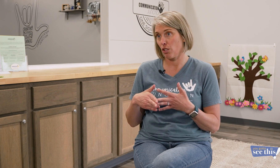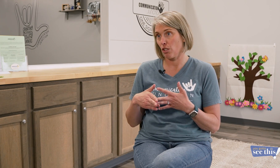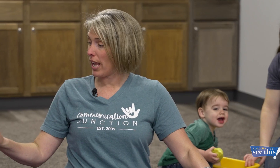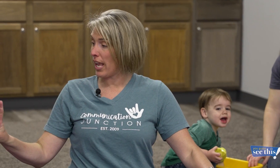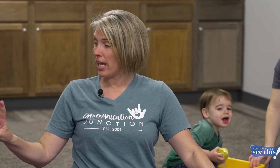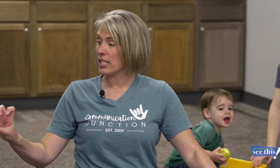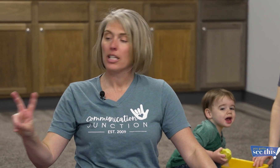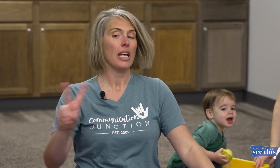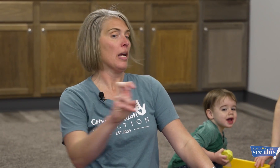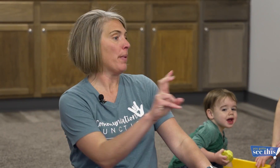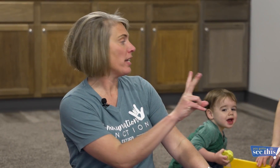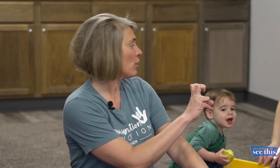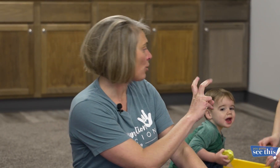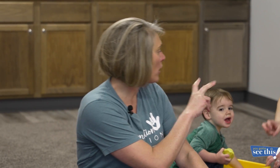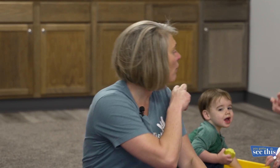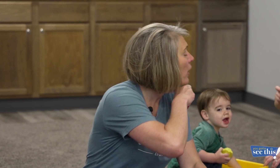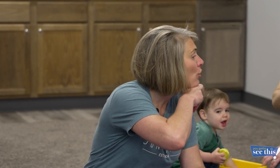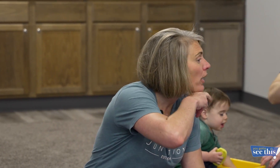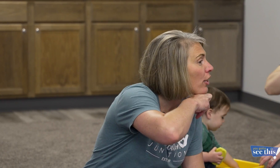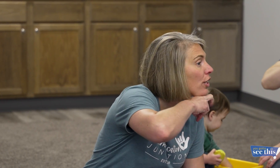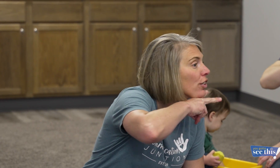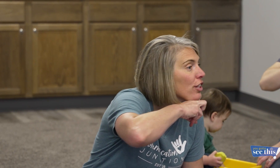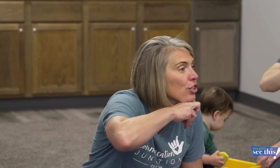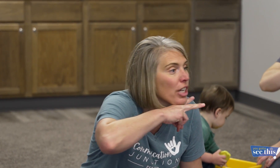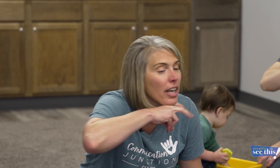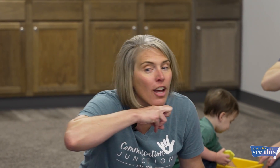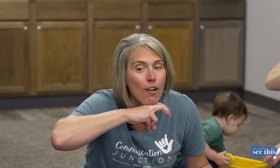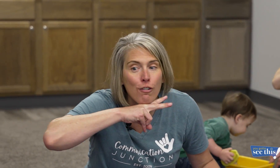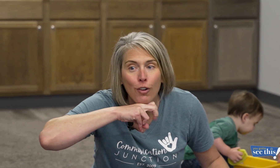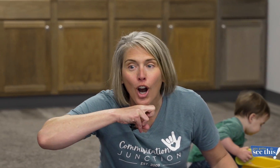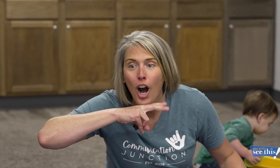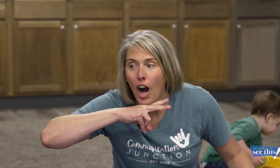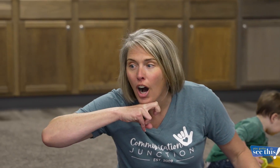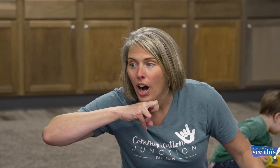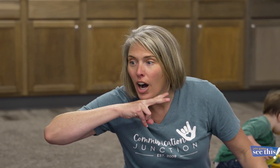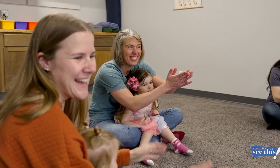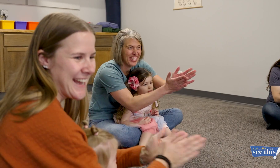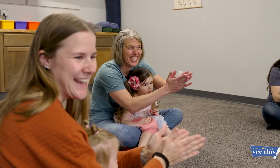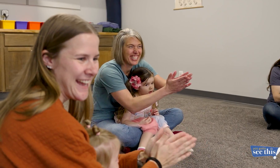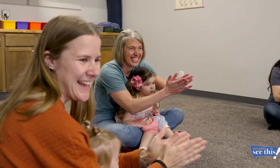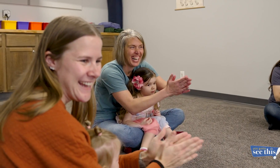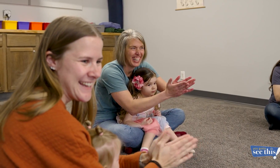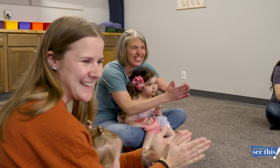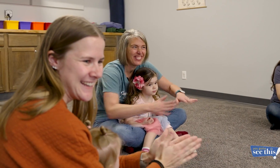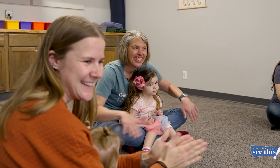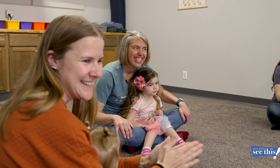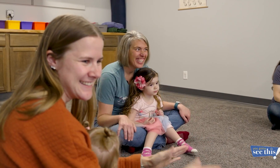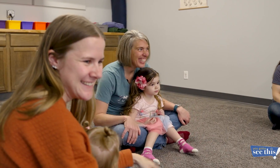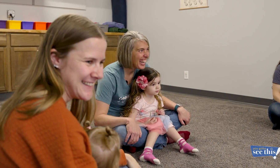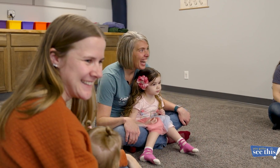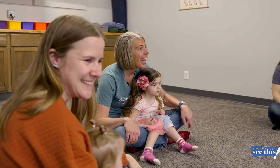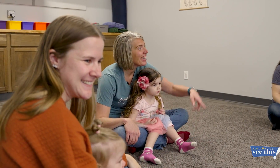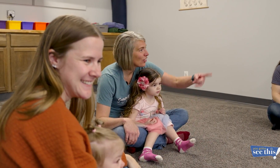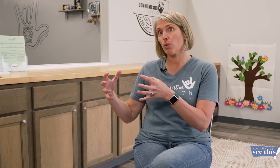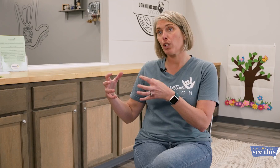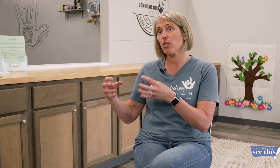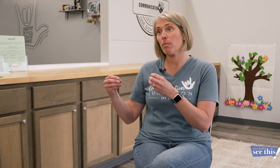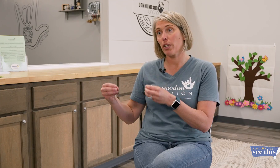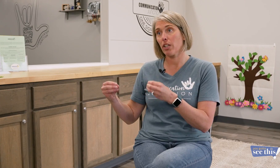gestures. Then after gestures come our signs. And signs are a way to take gestures into a formal language. So we use American